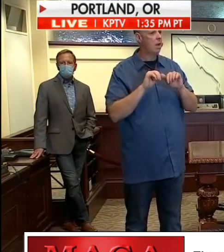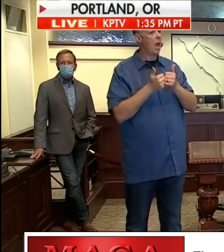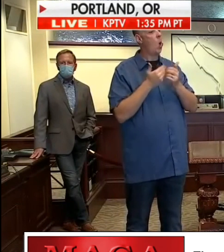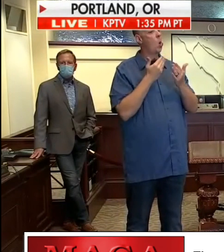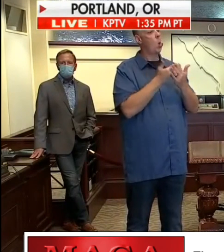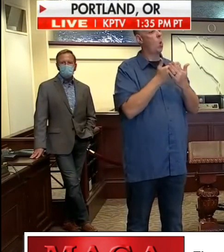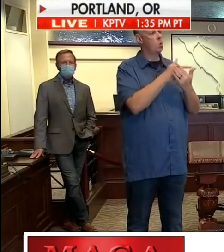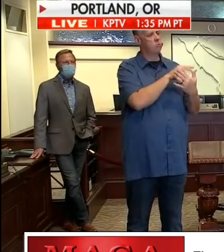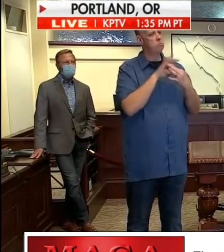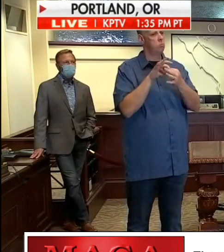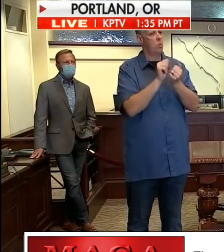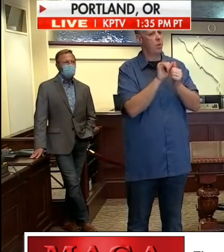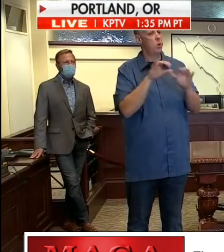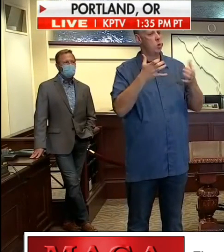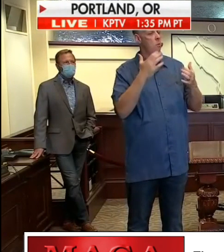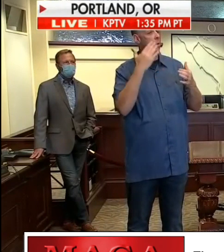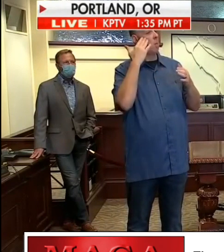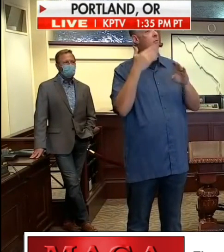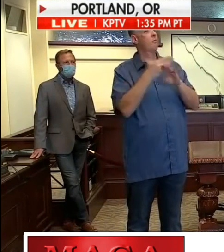work together with that or the